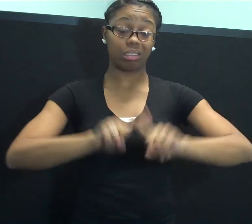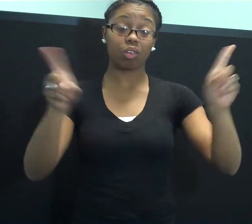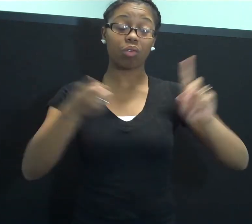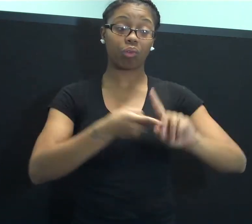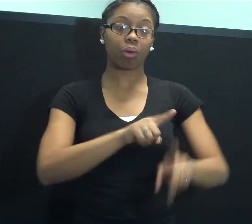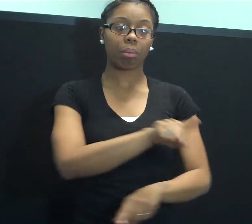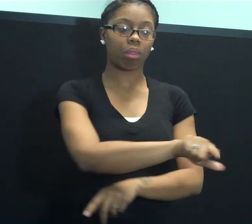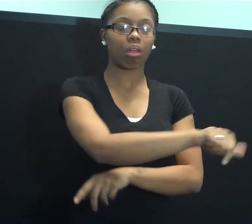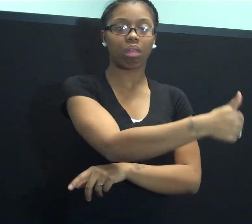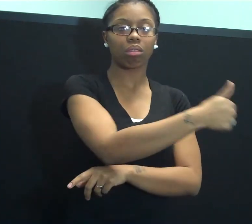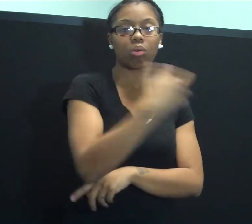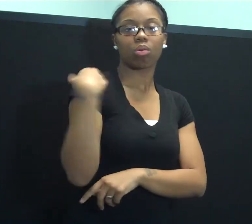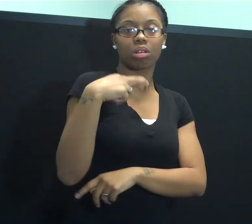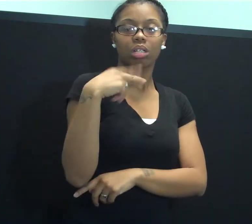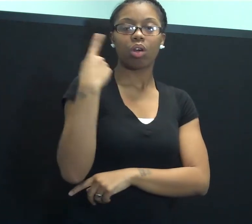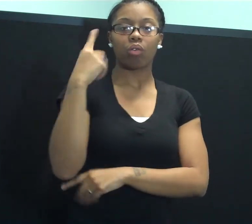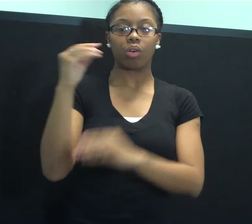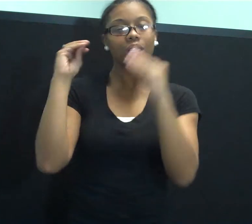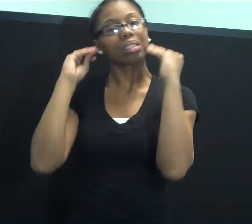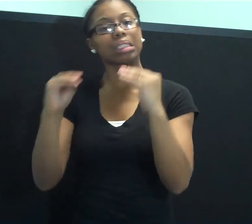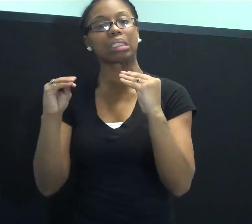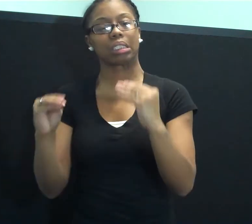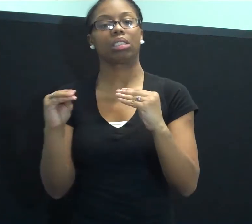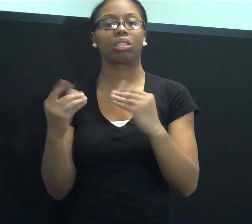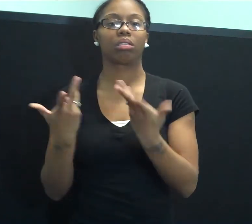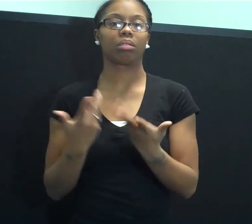the teaching of the Buddha. And